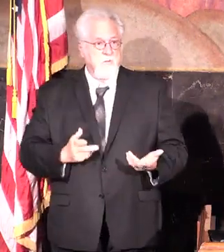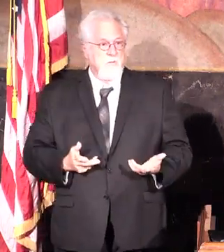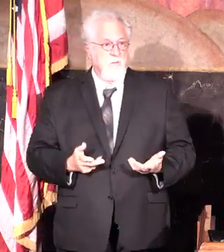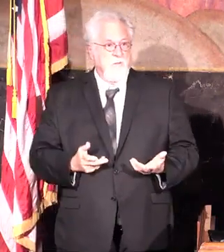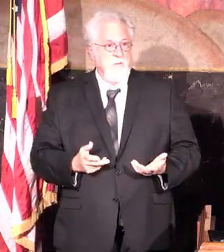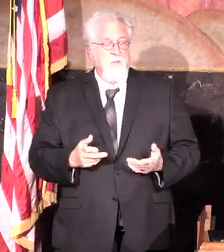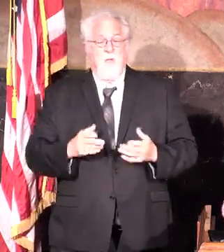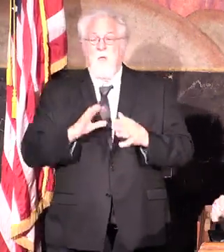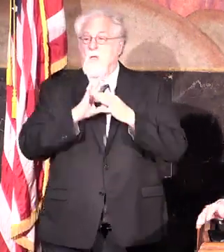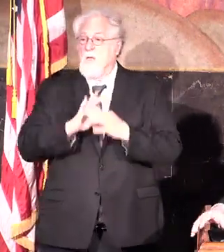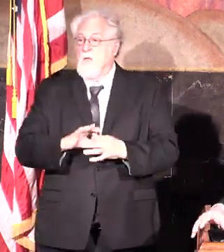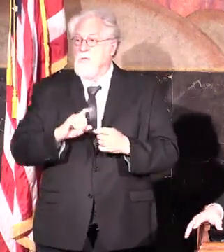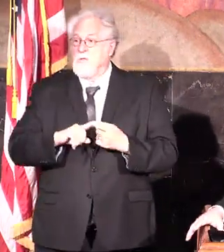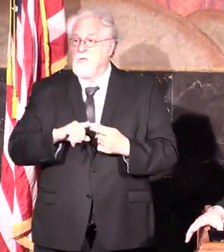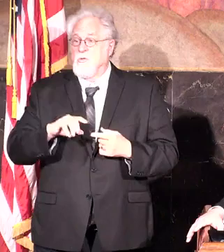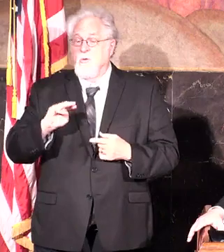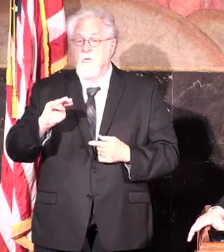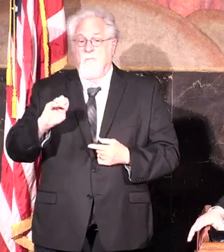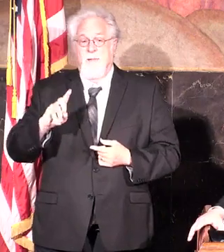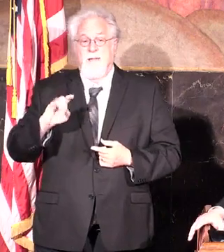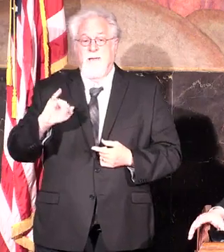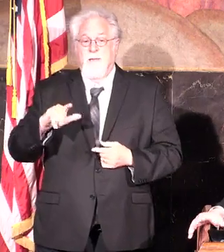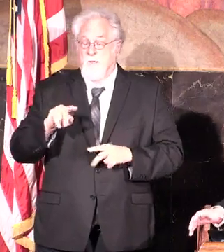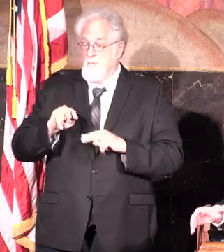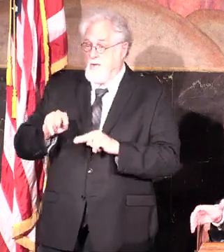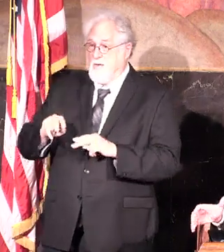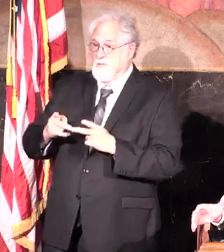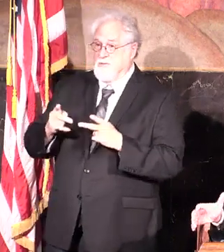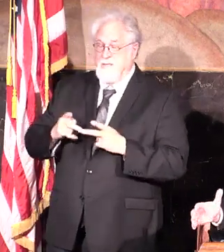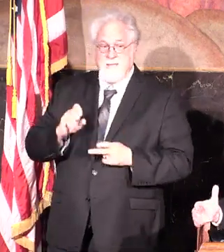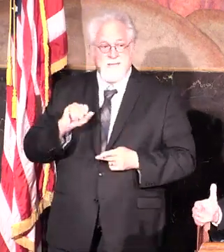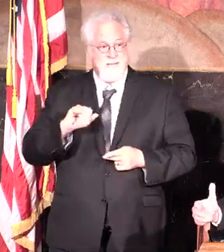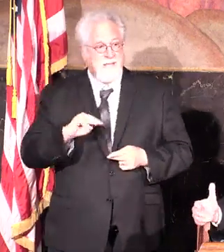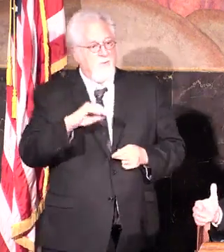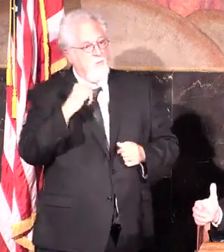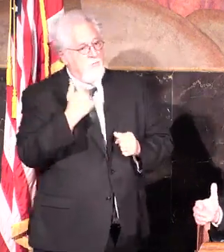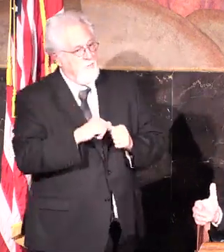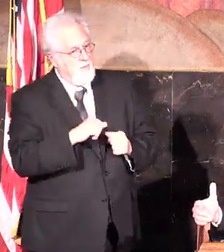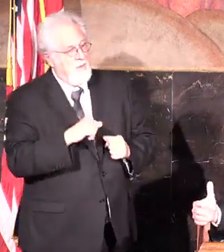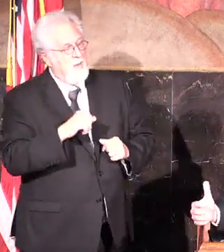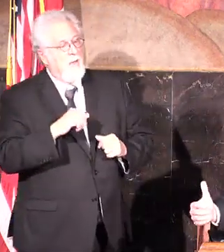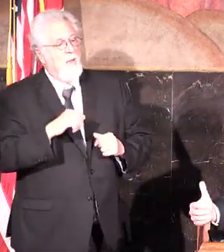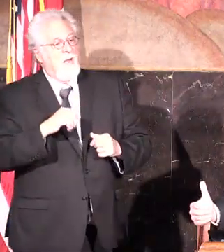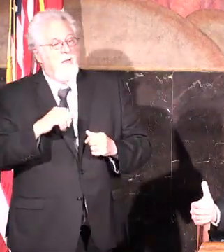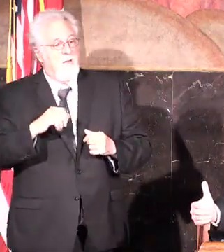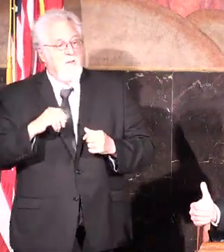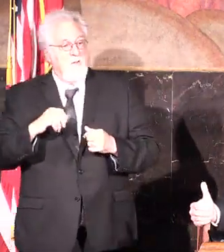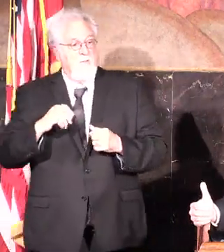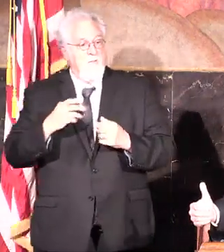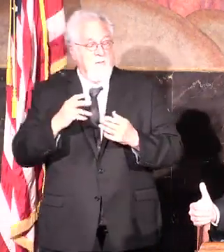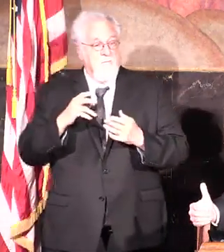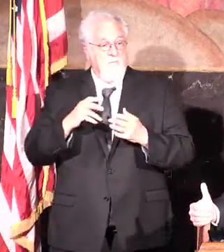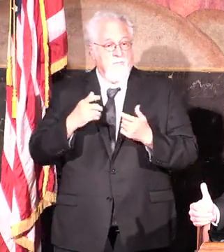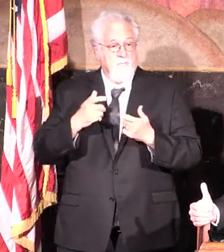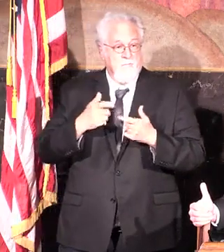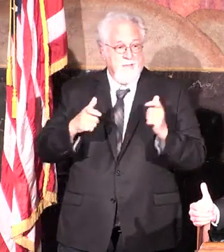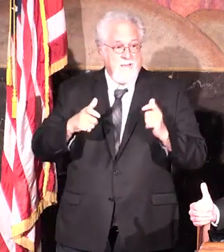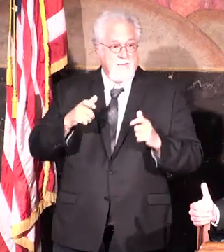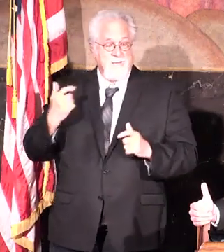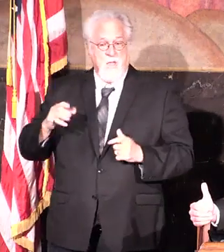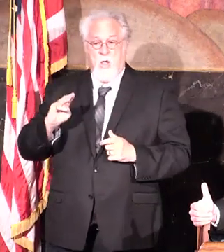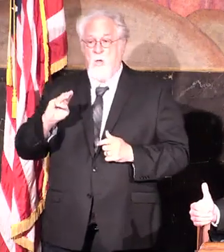And with respect to the medical monitoring station, Sam, I would remind everybody the principal medical monitoring station we have is